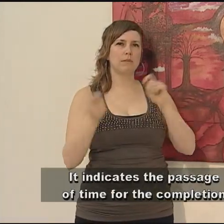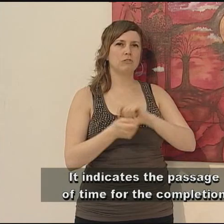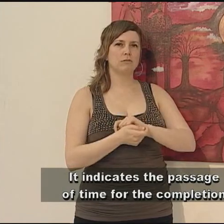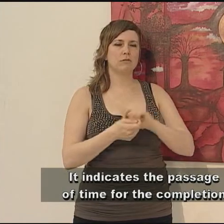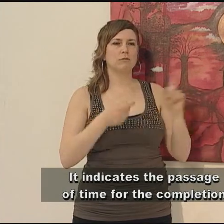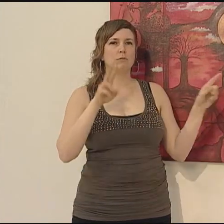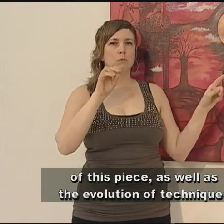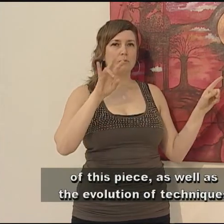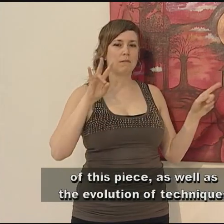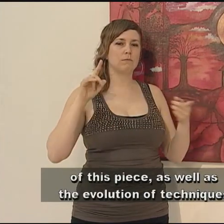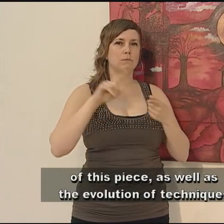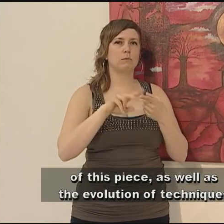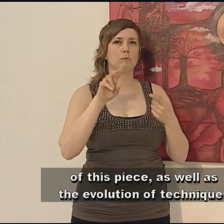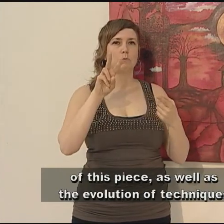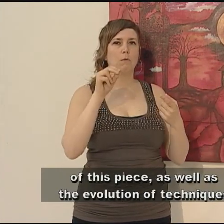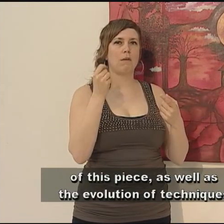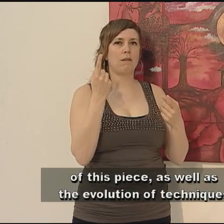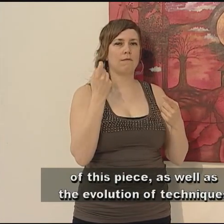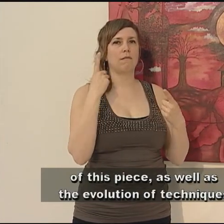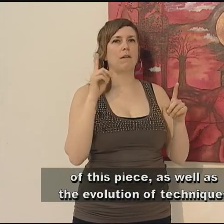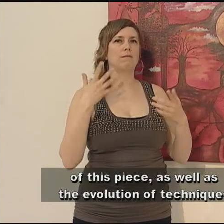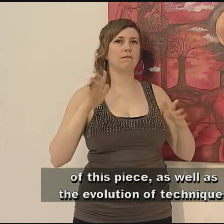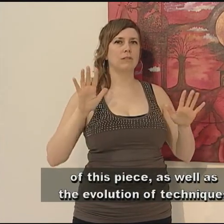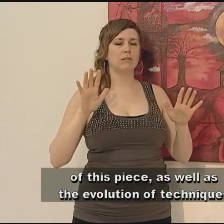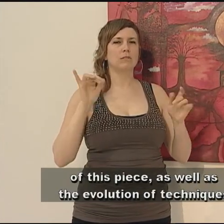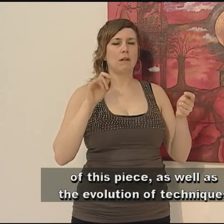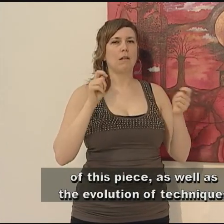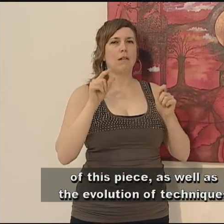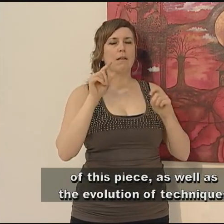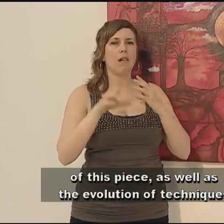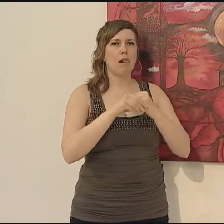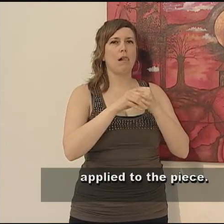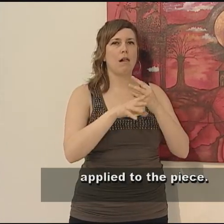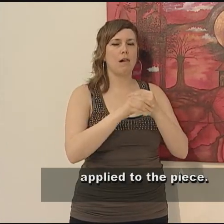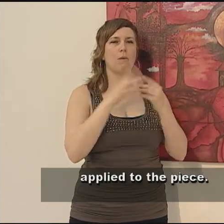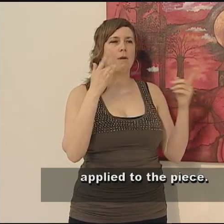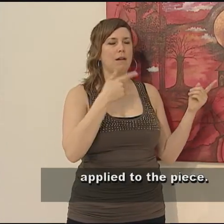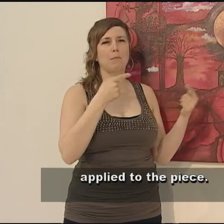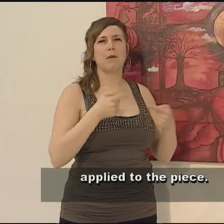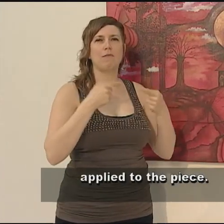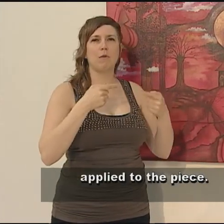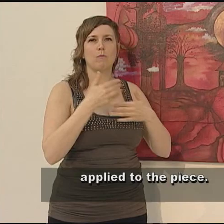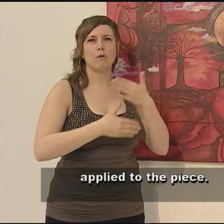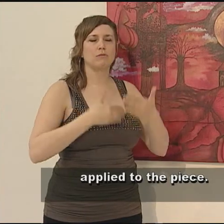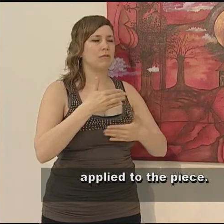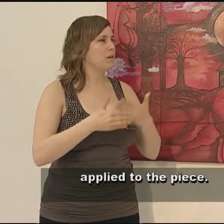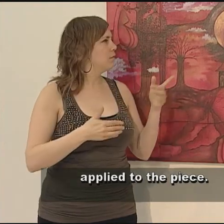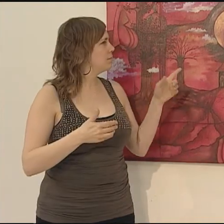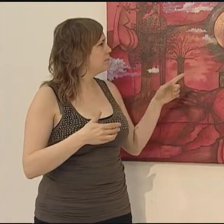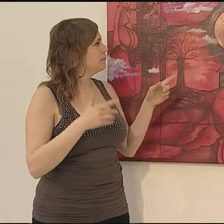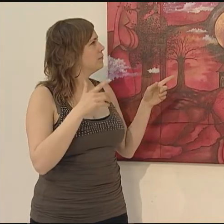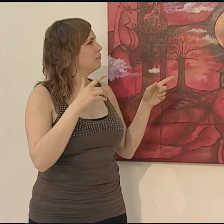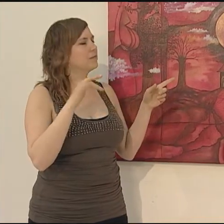indicates the passage of time for the completion of this piece, as well as the evolution of techniques applied to the piece.